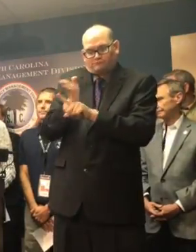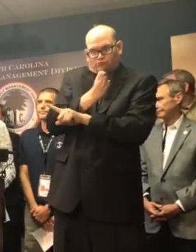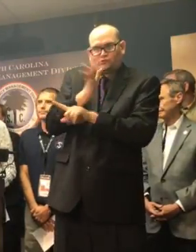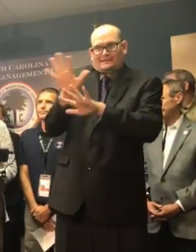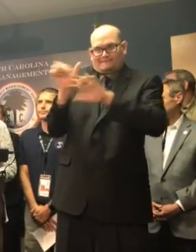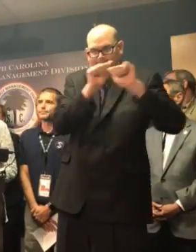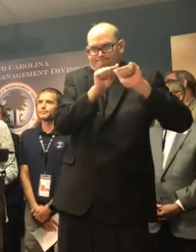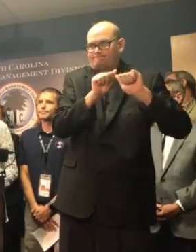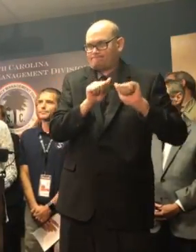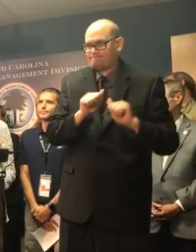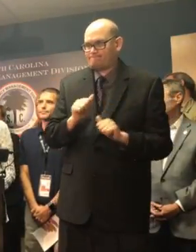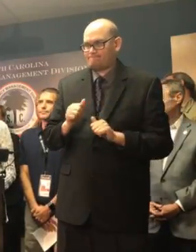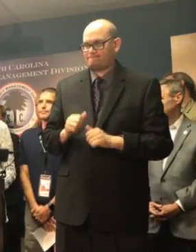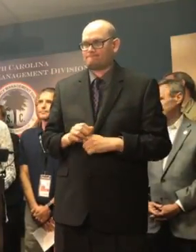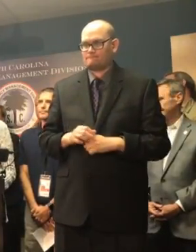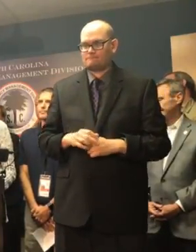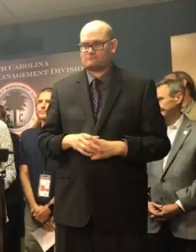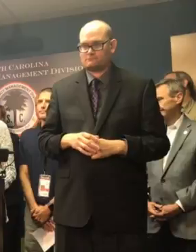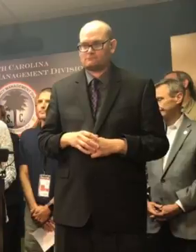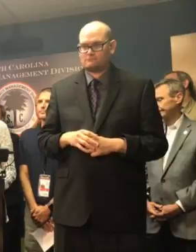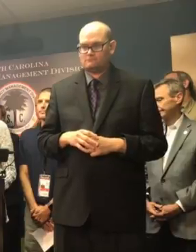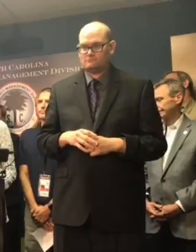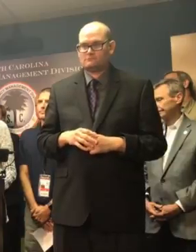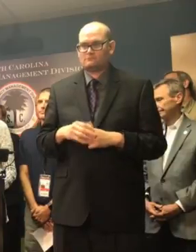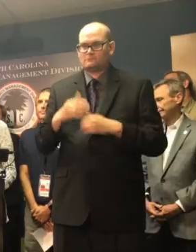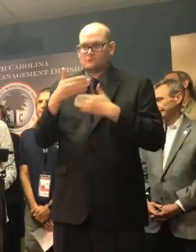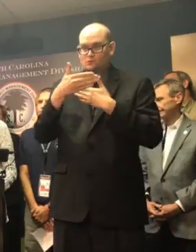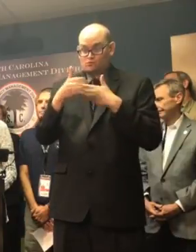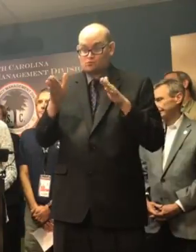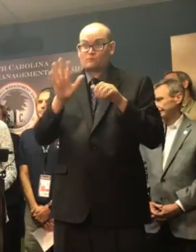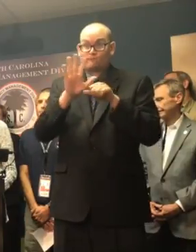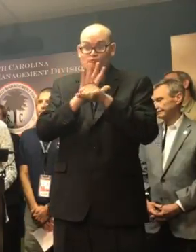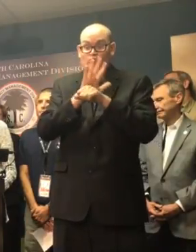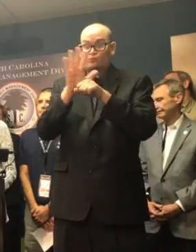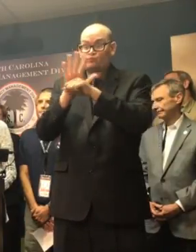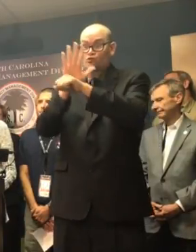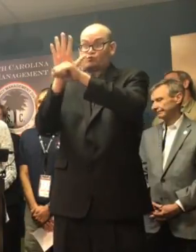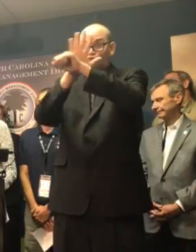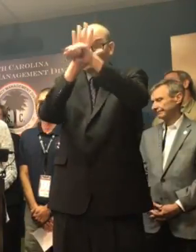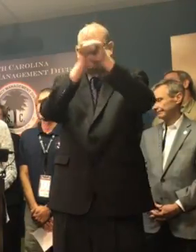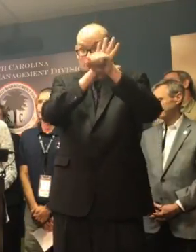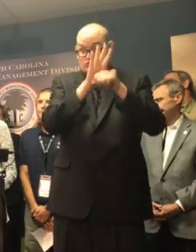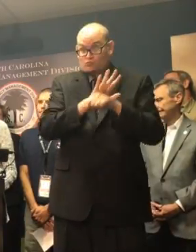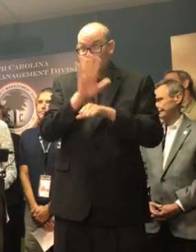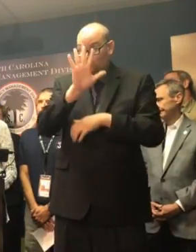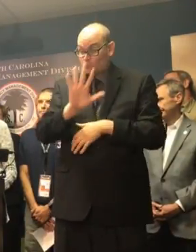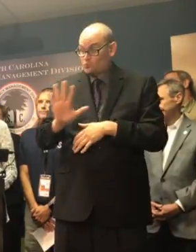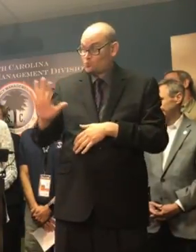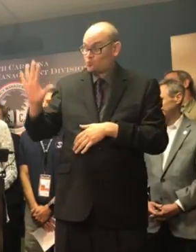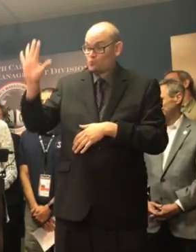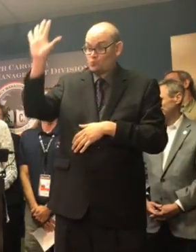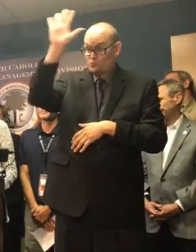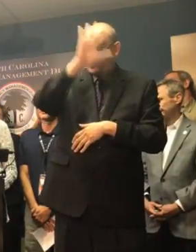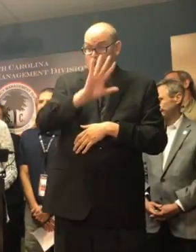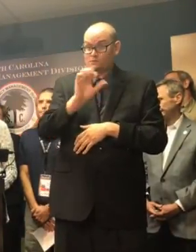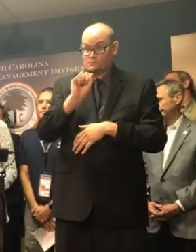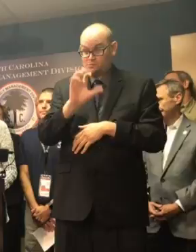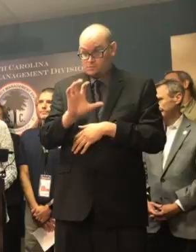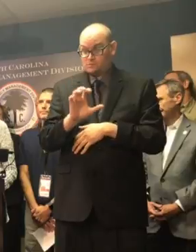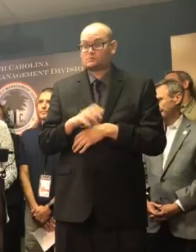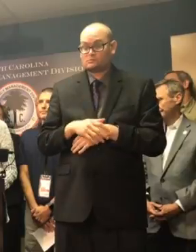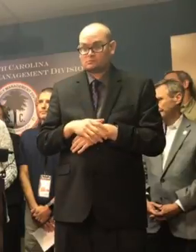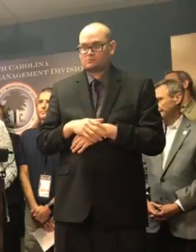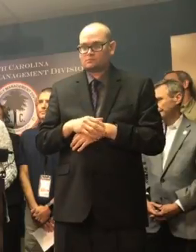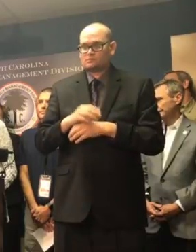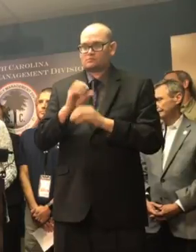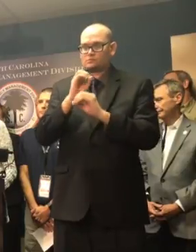are seeing rooms pretty much booked all over the state, not counting the Lowcountry. No rooms left